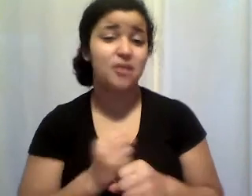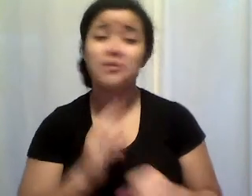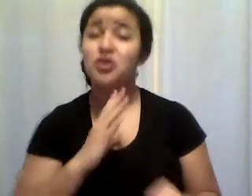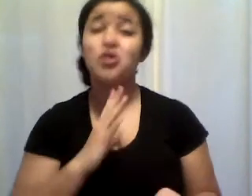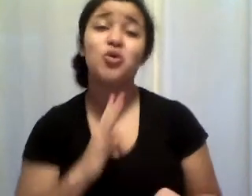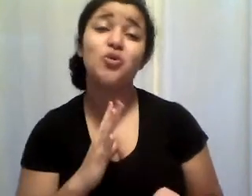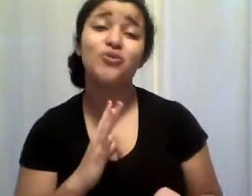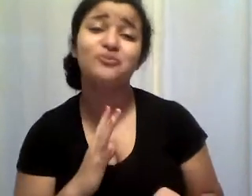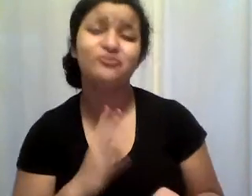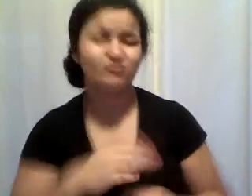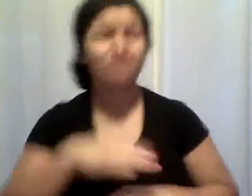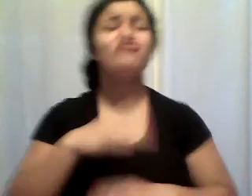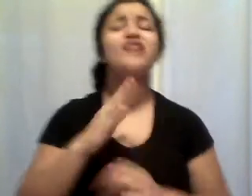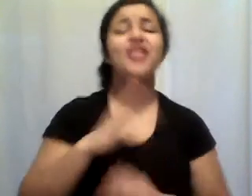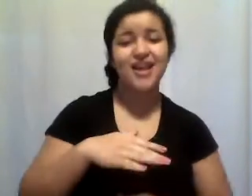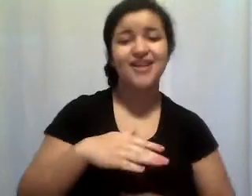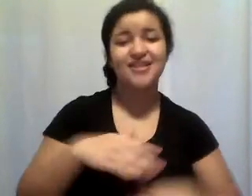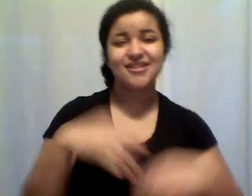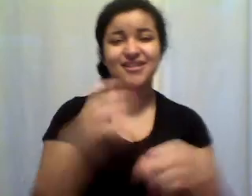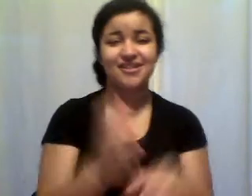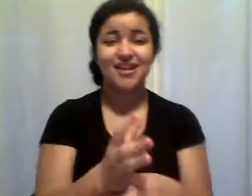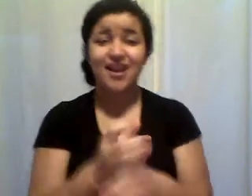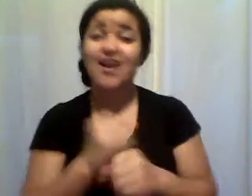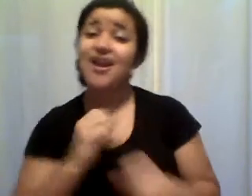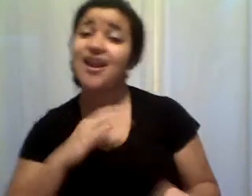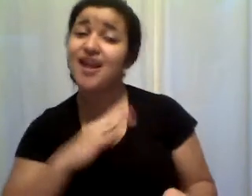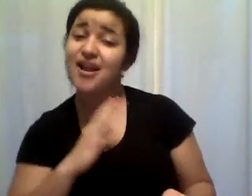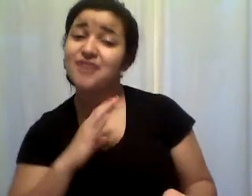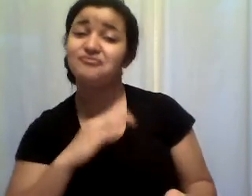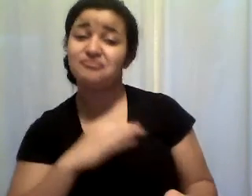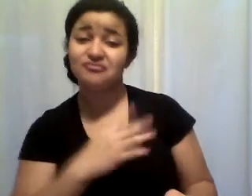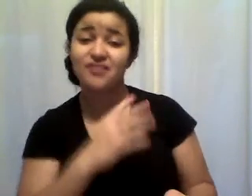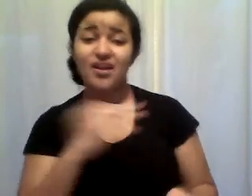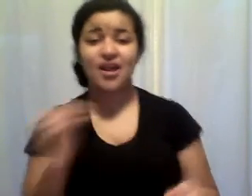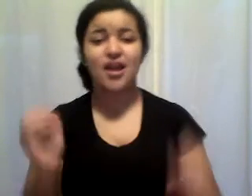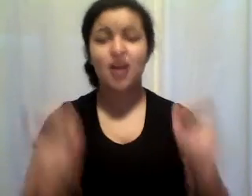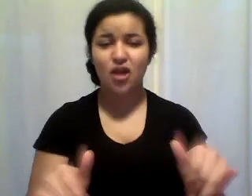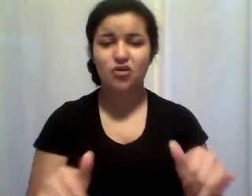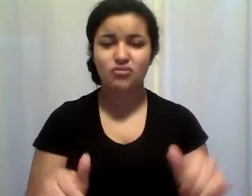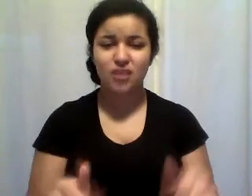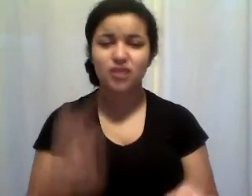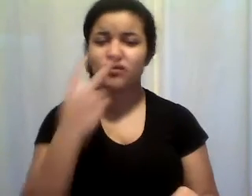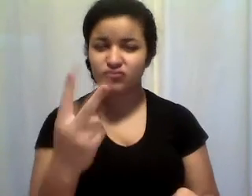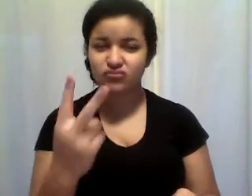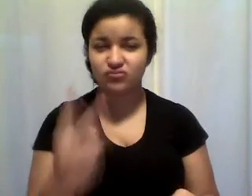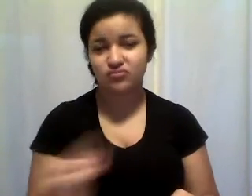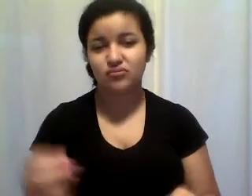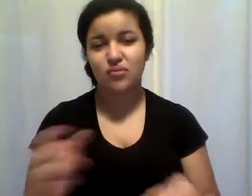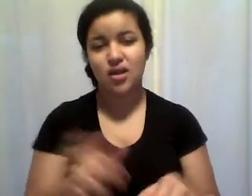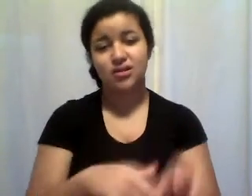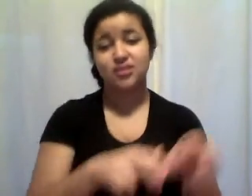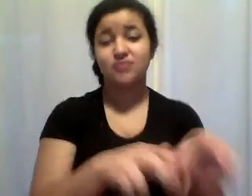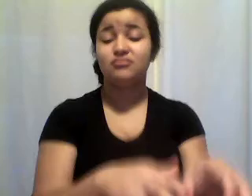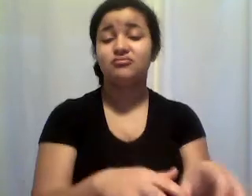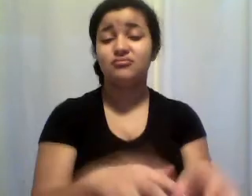Take I'll relax, I'll relax, I'll hip, I'll get on my track, I'll take a back seat, a